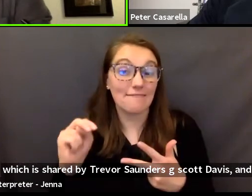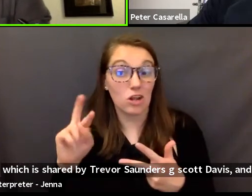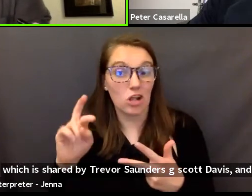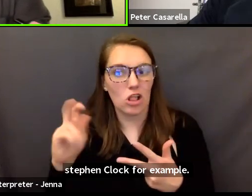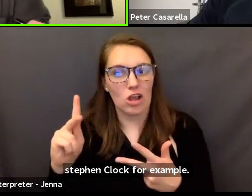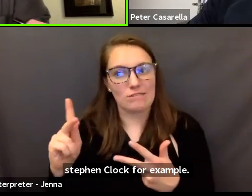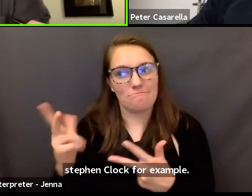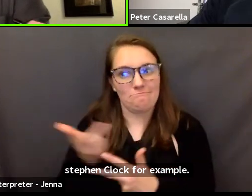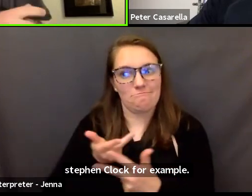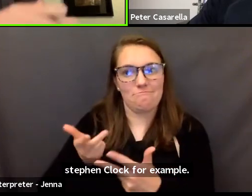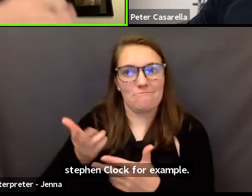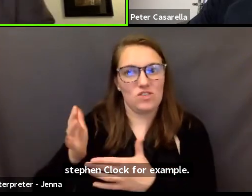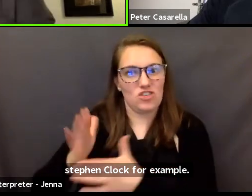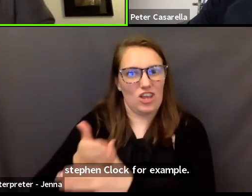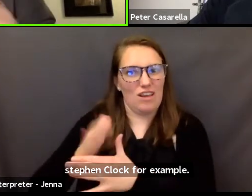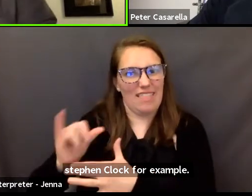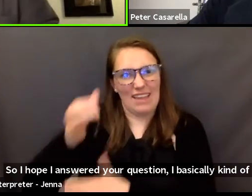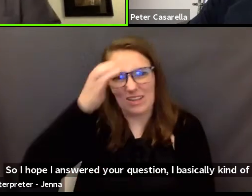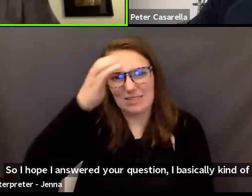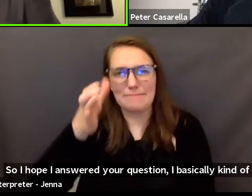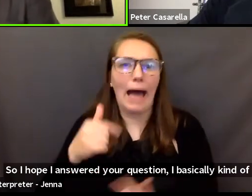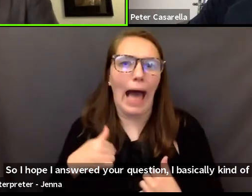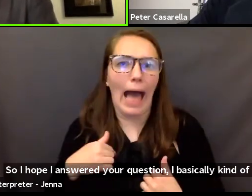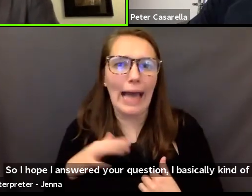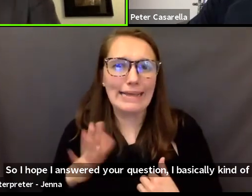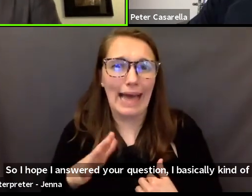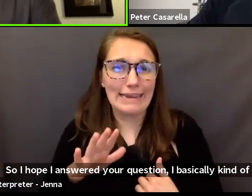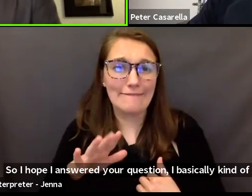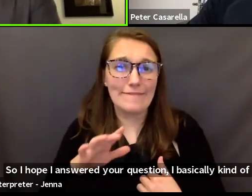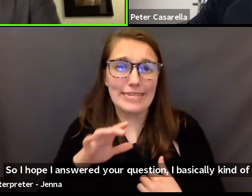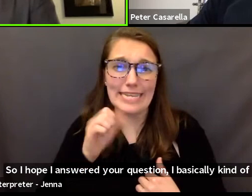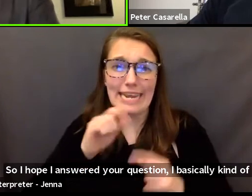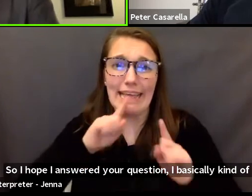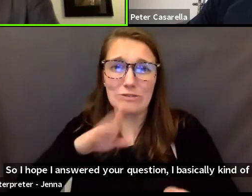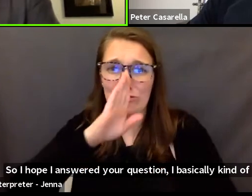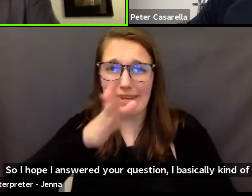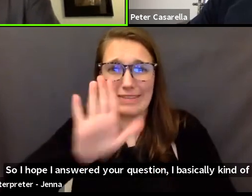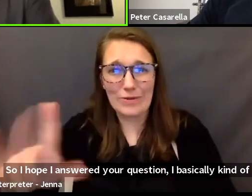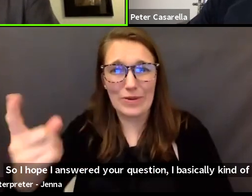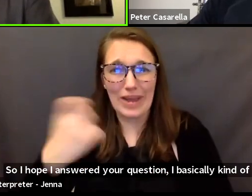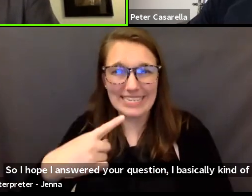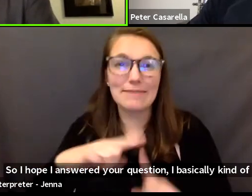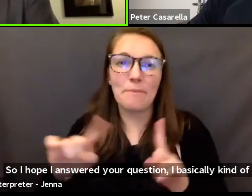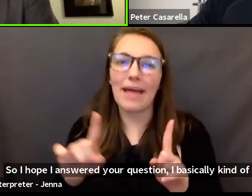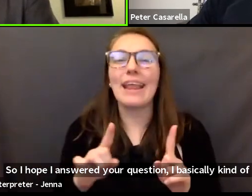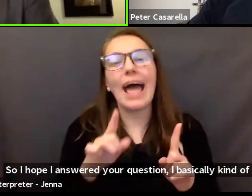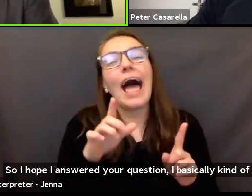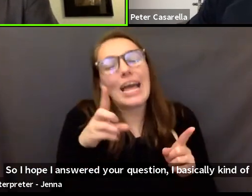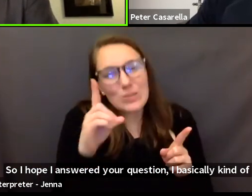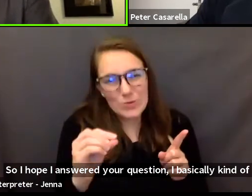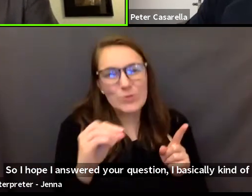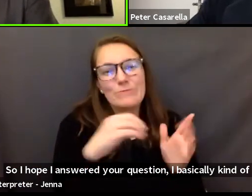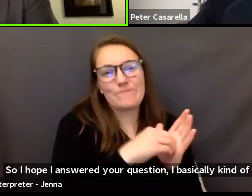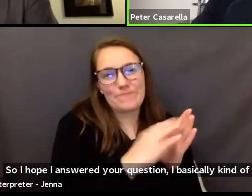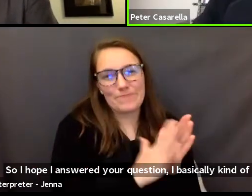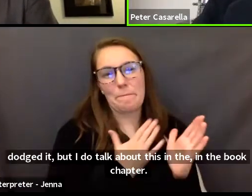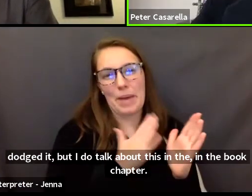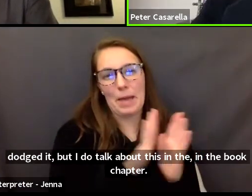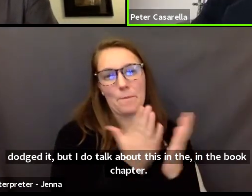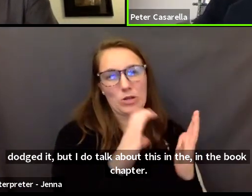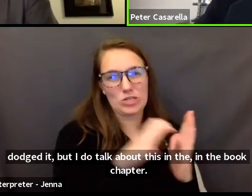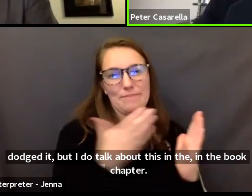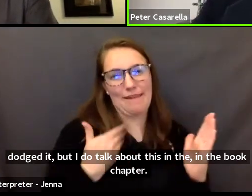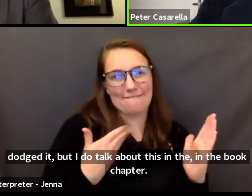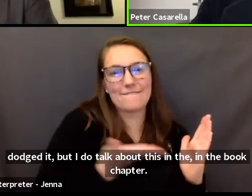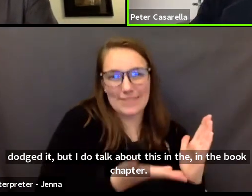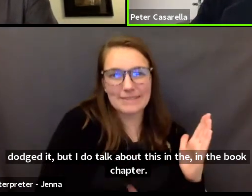hope I answered your question. I basically kind of dodged it, but I do talk about this in the book chapter. Thank you, Michael.